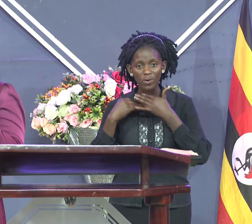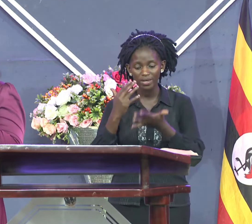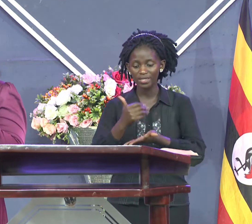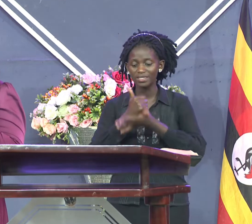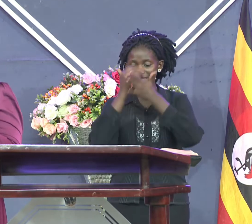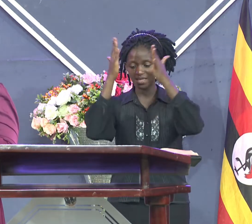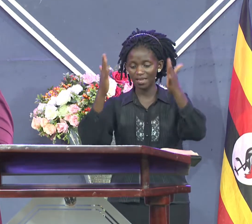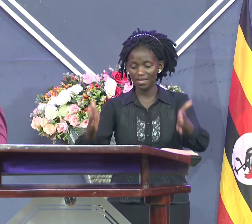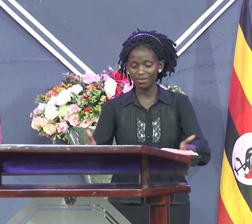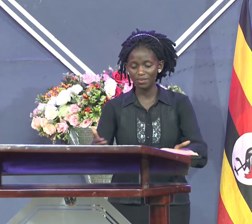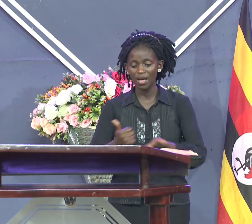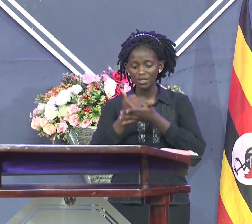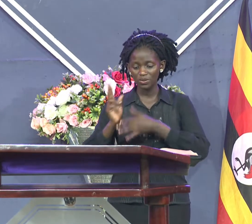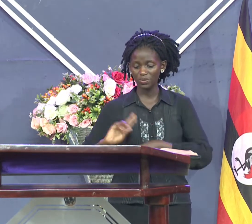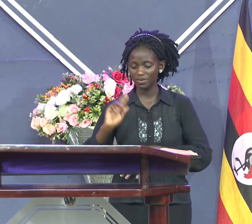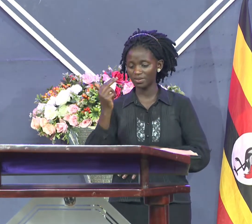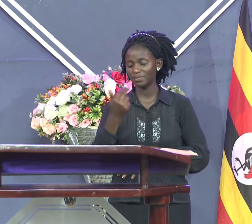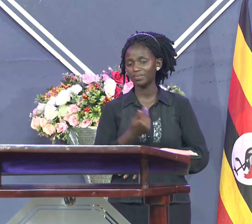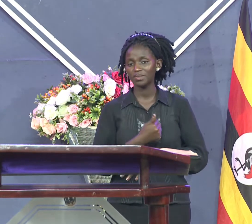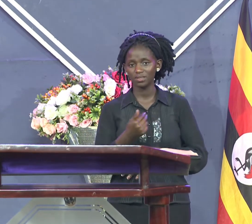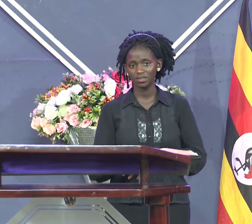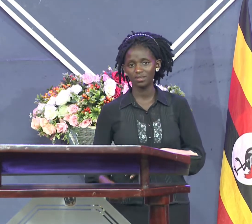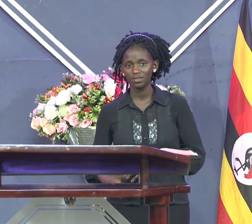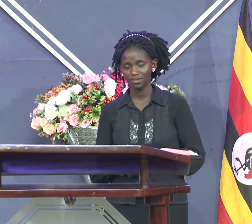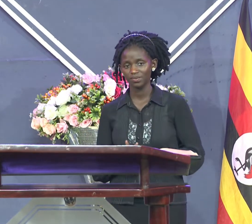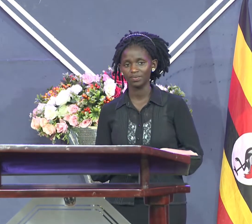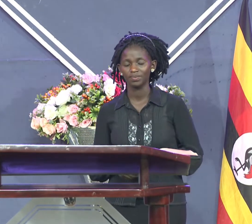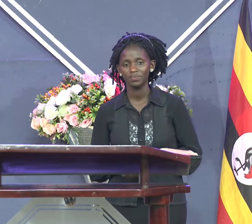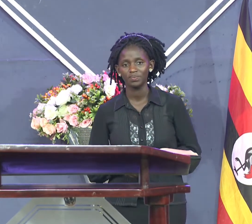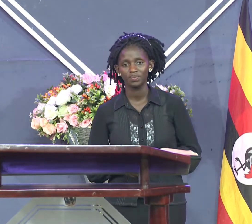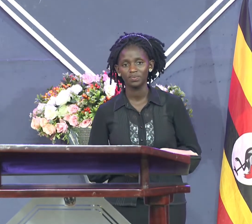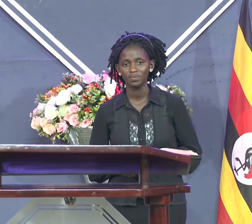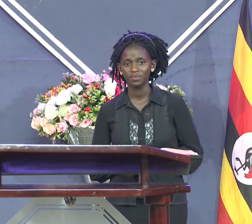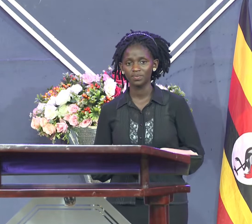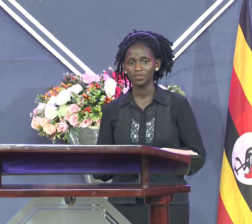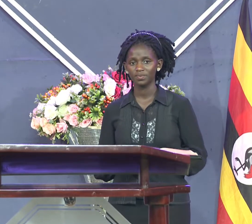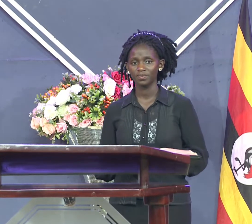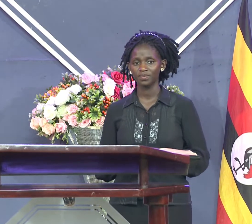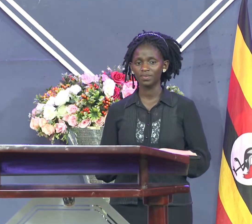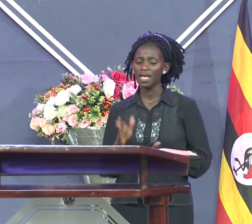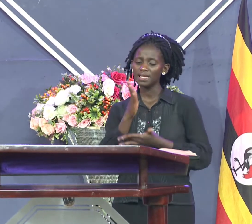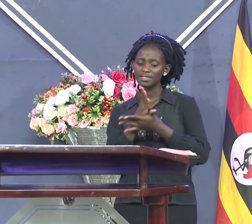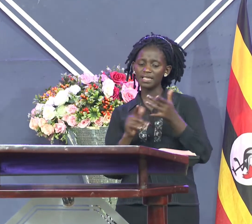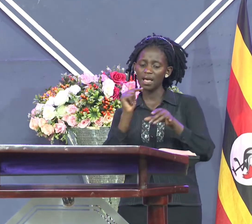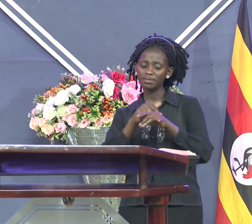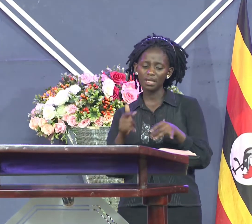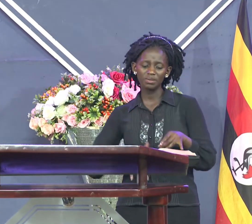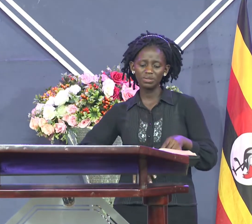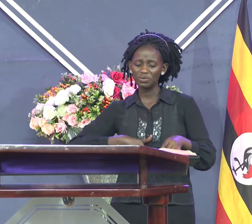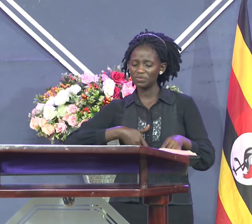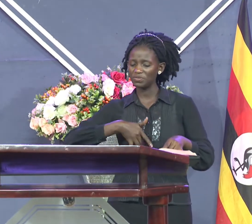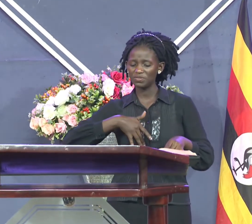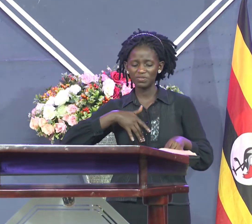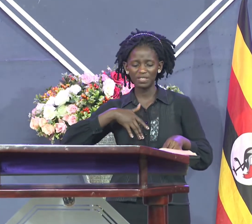helper okutuyambako. Twetaaga omubeezi omuyambi to help us. Waliwo lw'owulira ng'obwongo